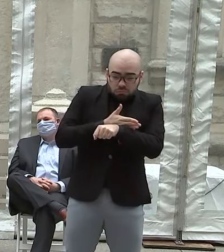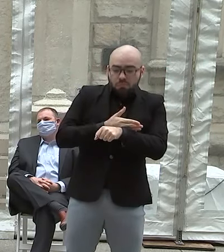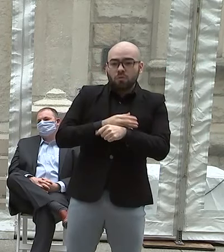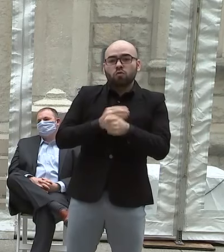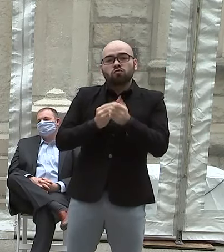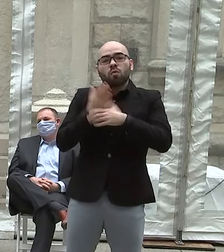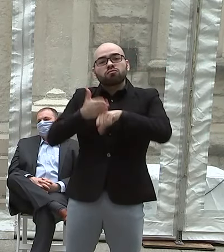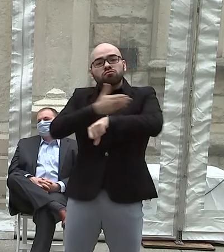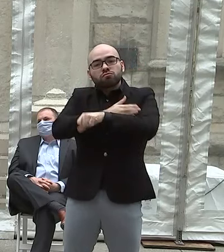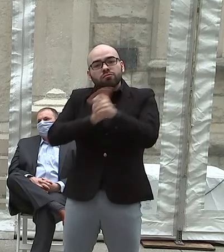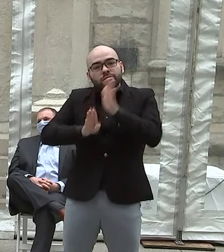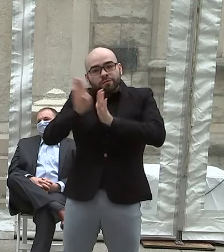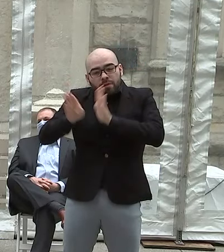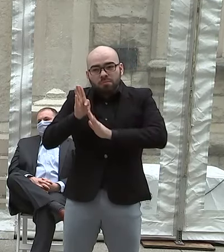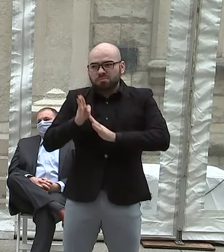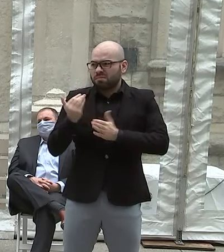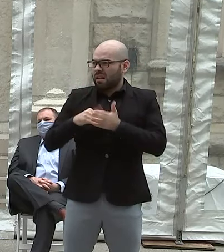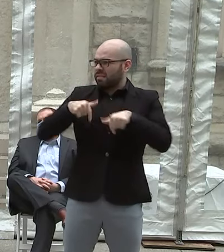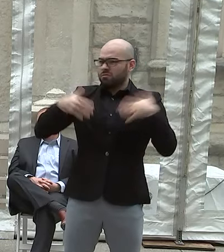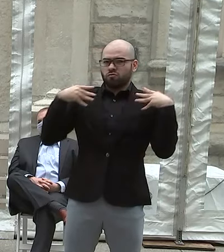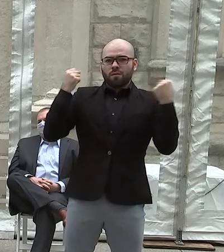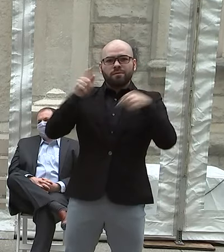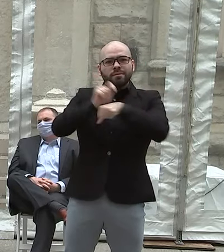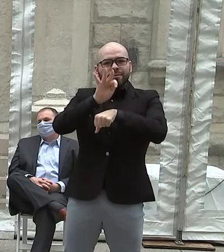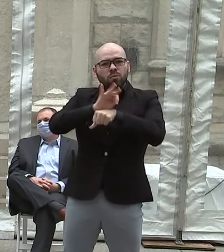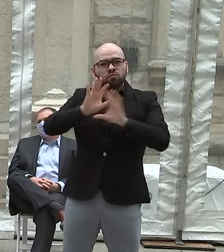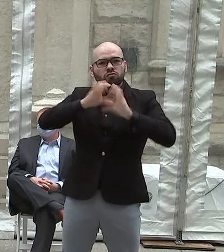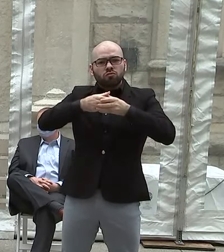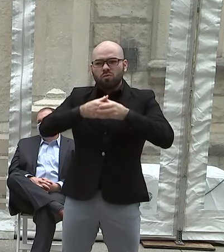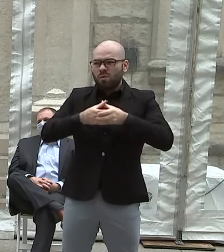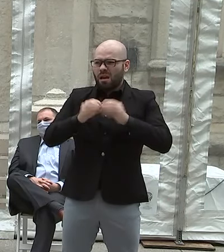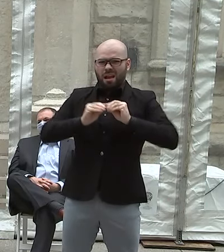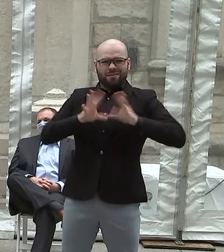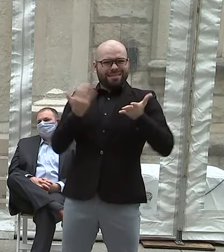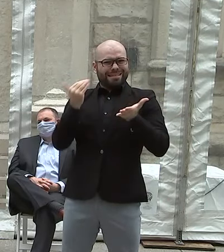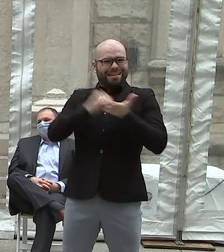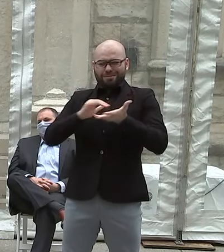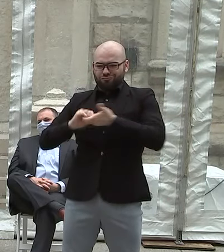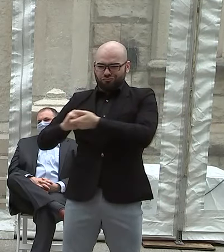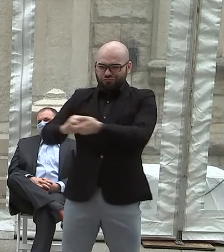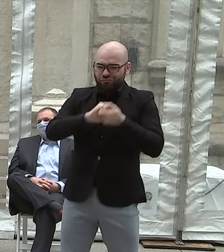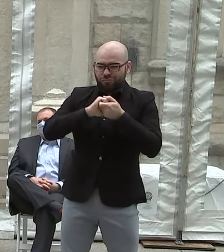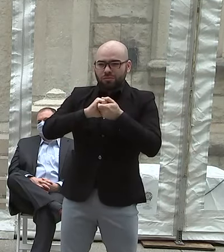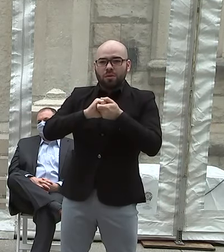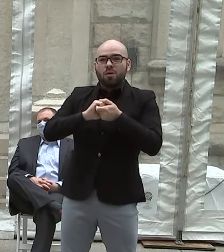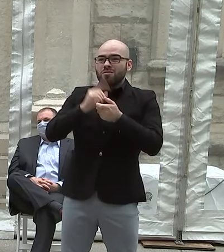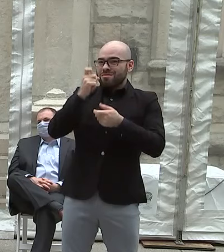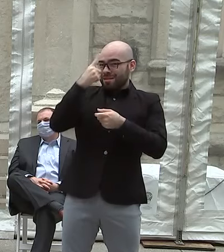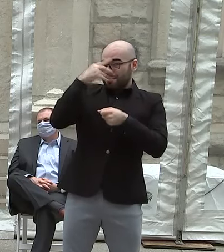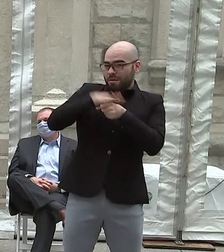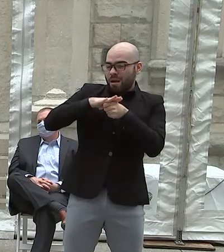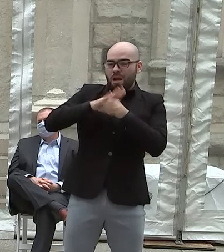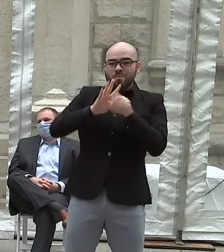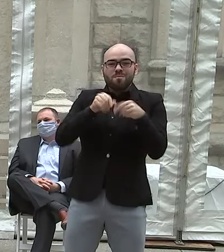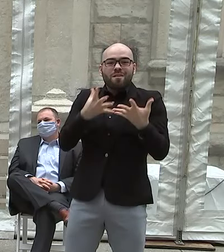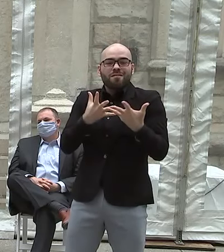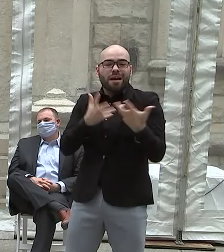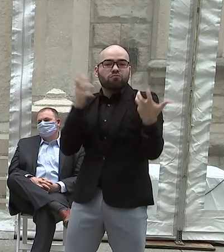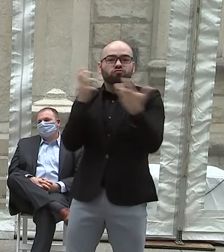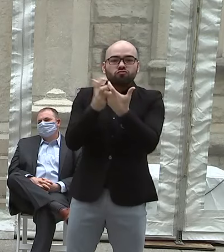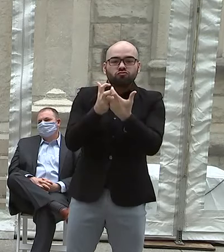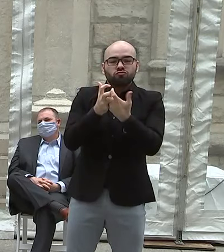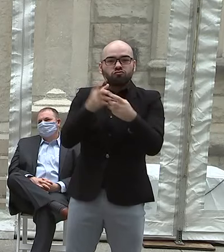Task Force is yet another example of local government collaboration to deliver comprehensive solutions during this turbulent